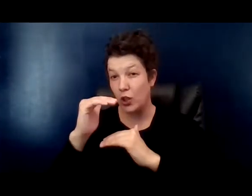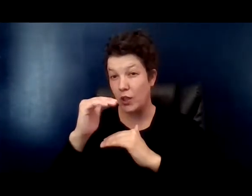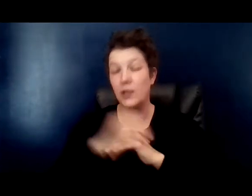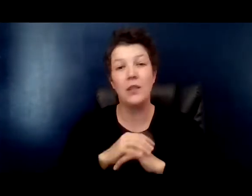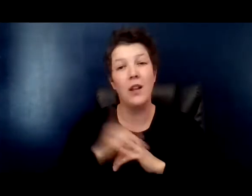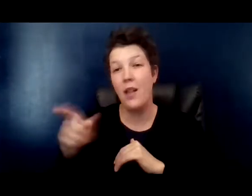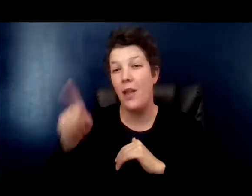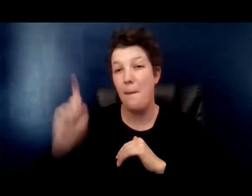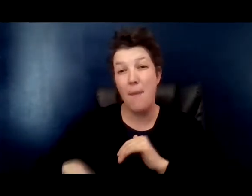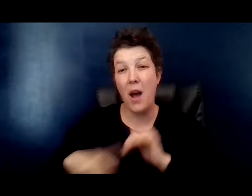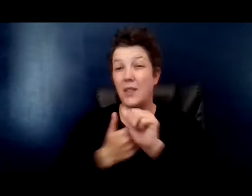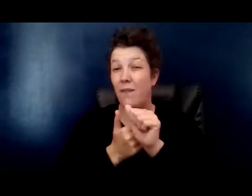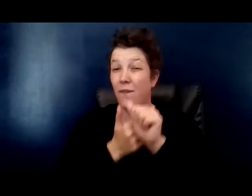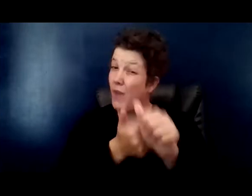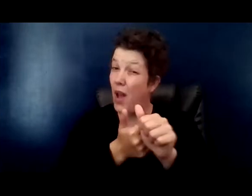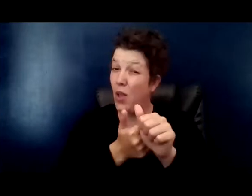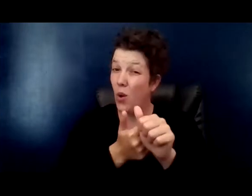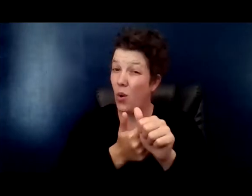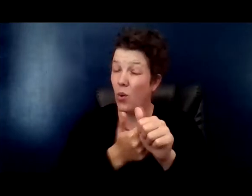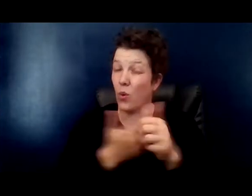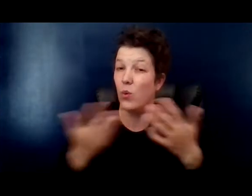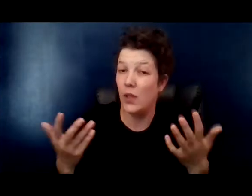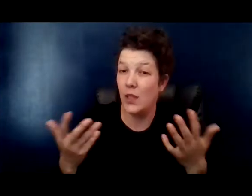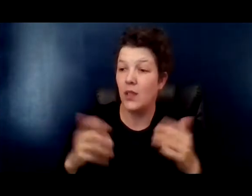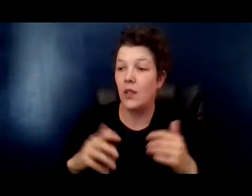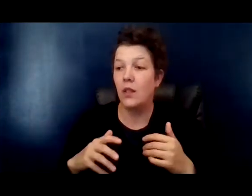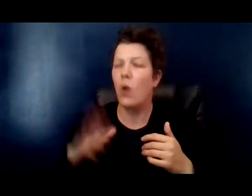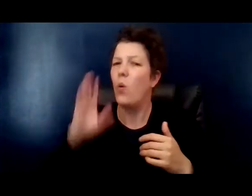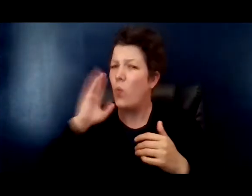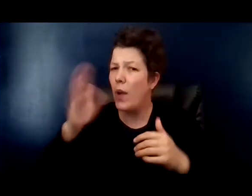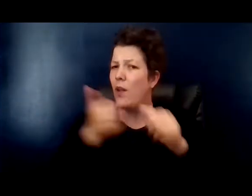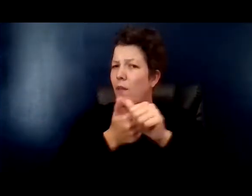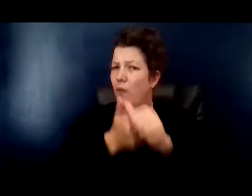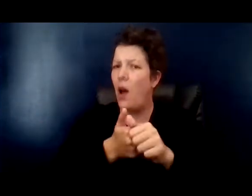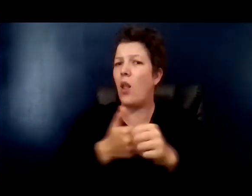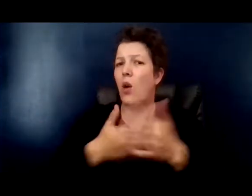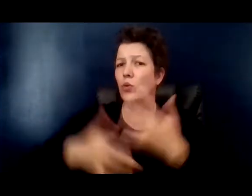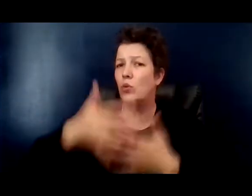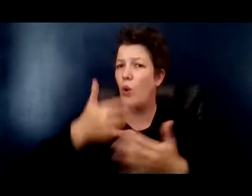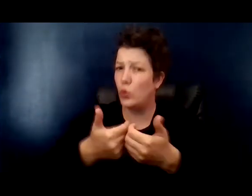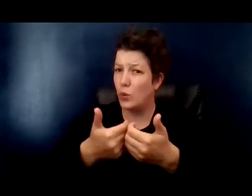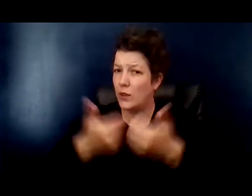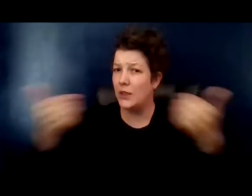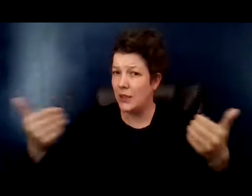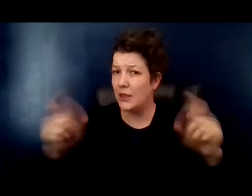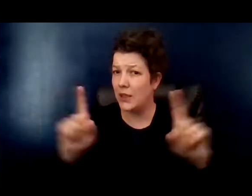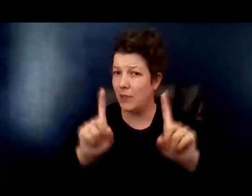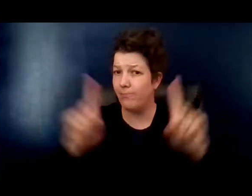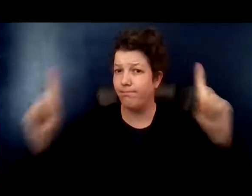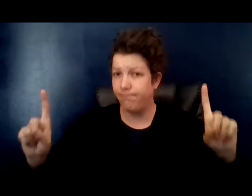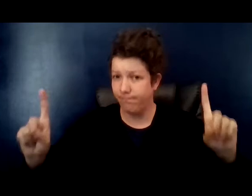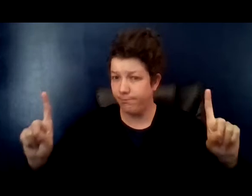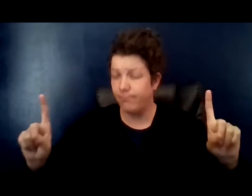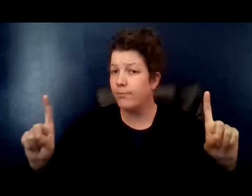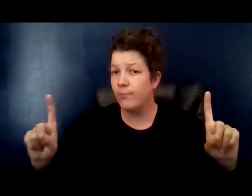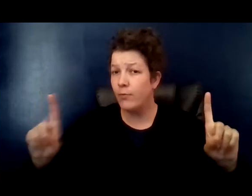adhere to will be such that, and social distancing will be a big part of that. Okay, so I mean, there's a lot of